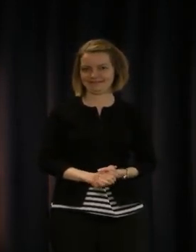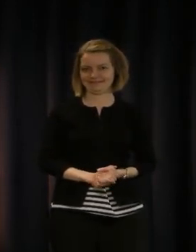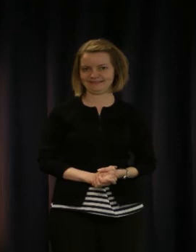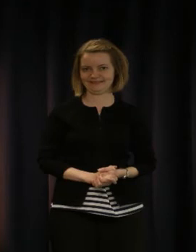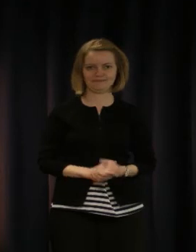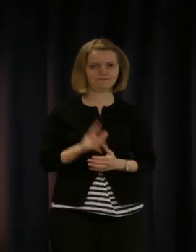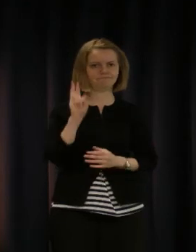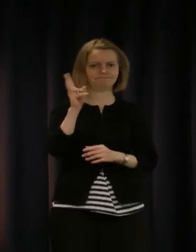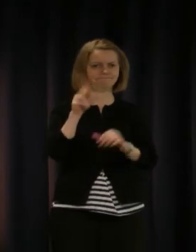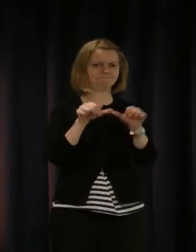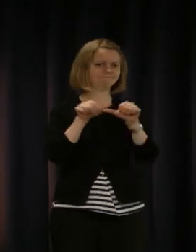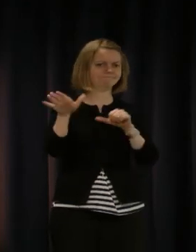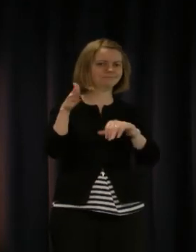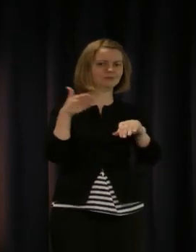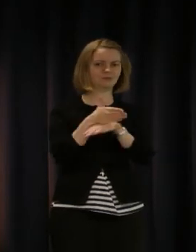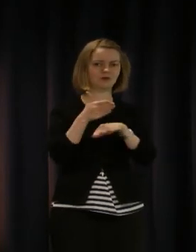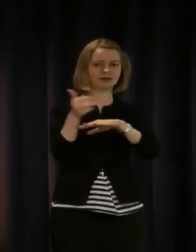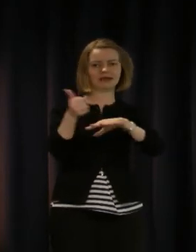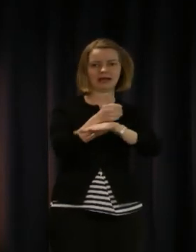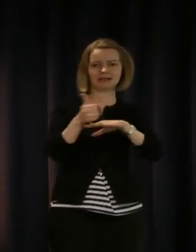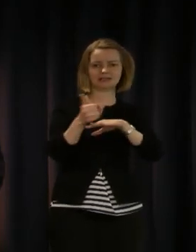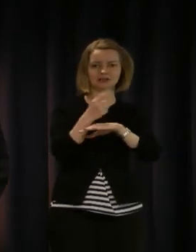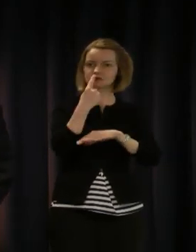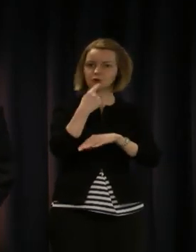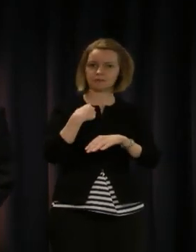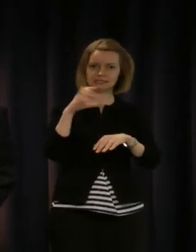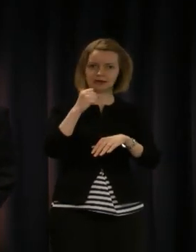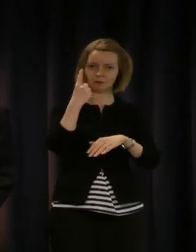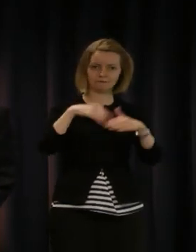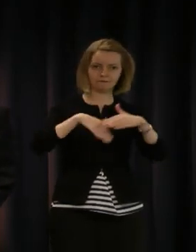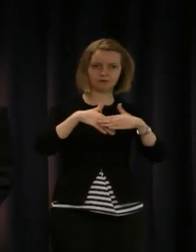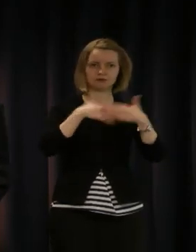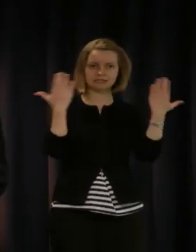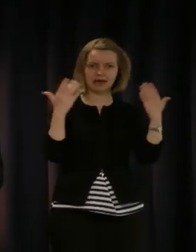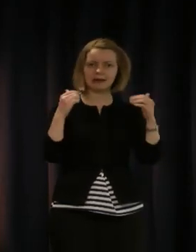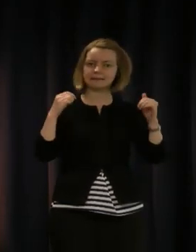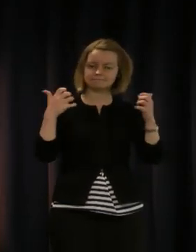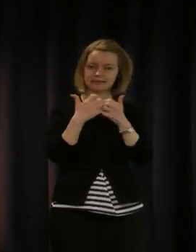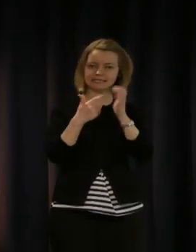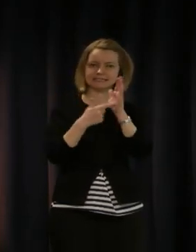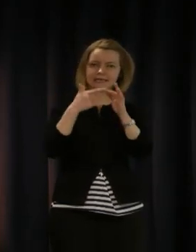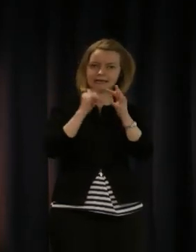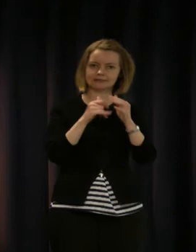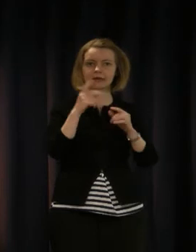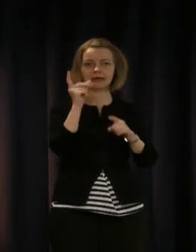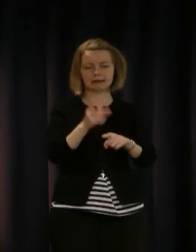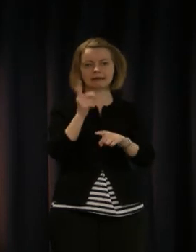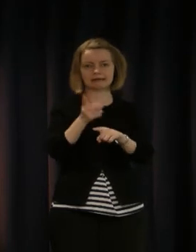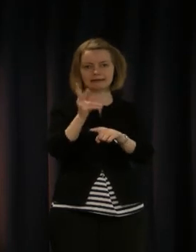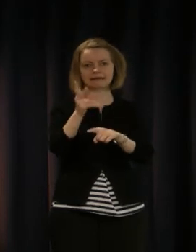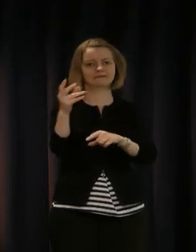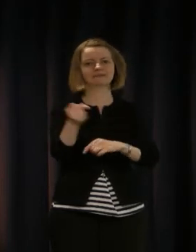I think they did a fantastic job. I'm told it took all day, many takes.